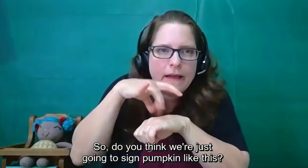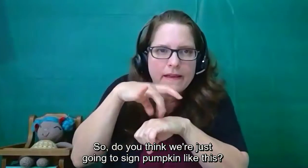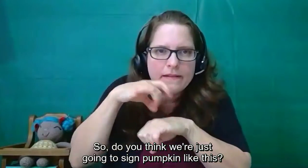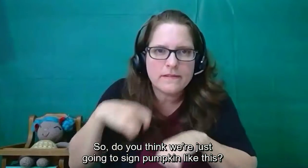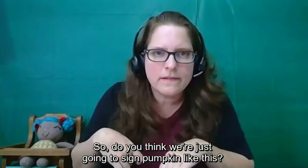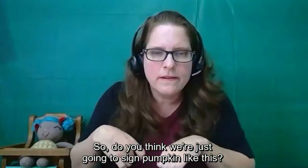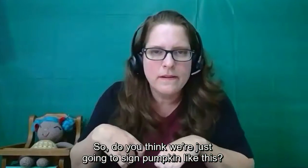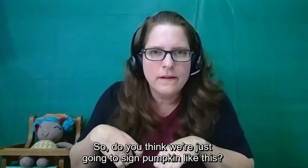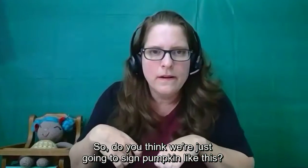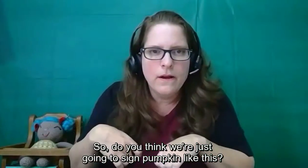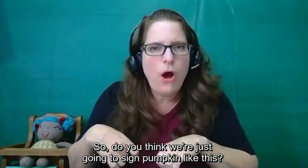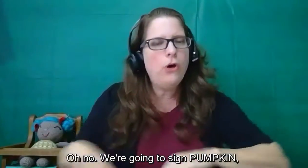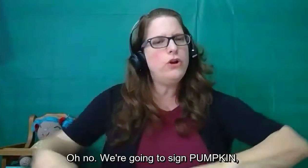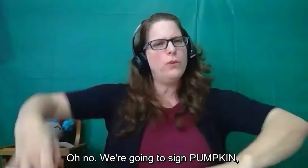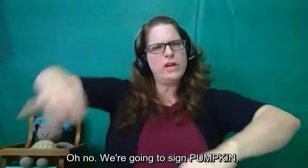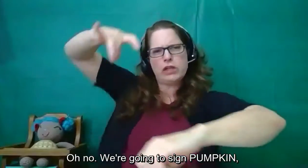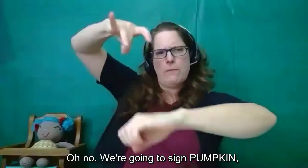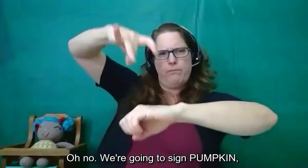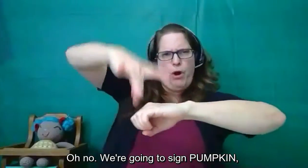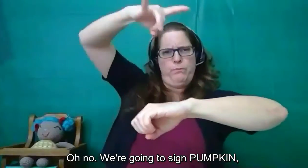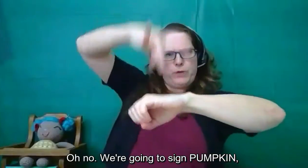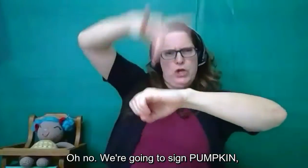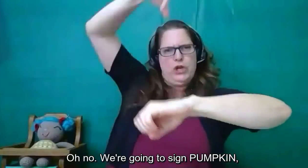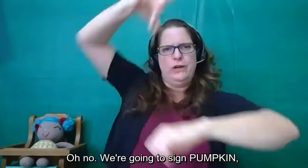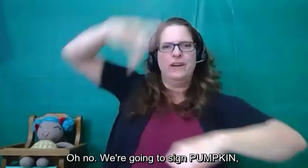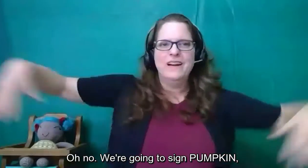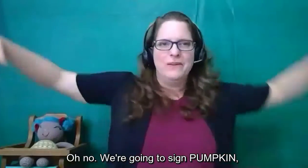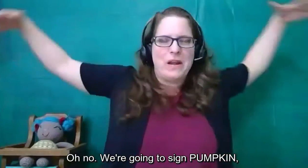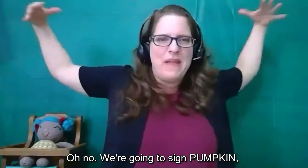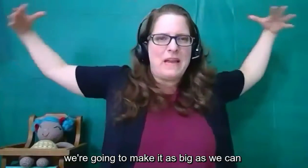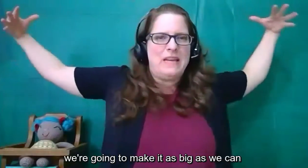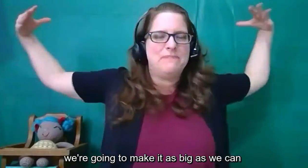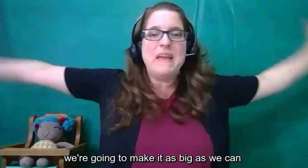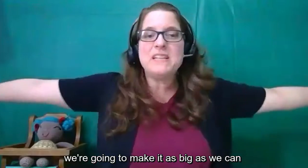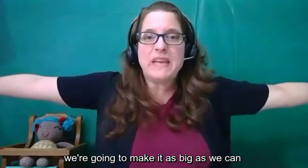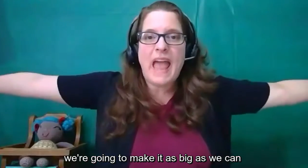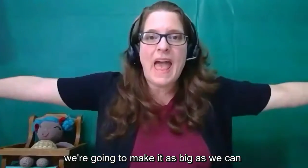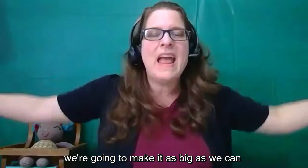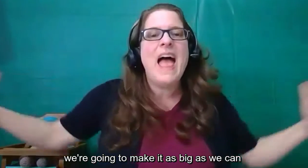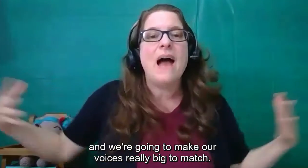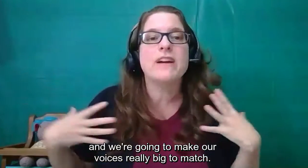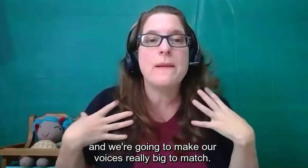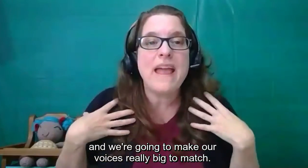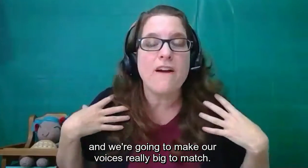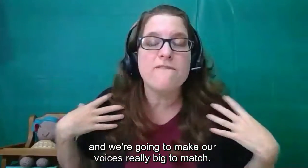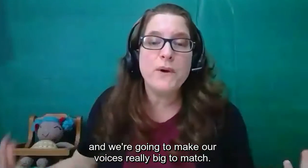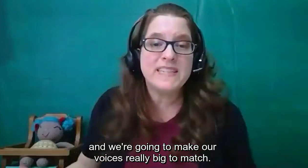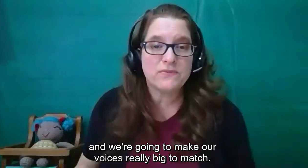this? Oh no, we're going to sign pumpkin. We're going to make it as big as we can, and we're going to make our voices